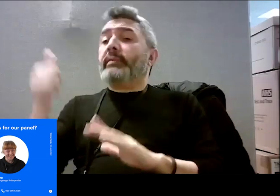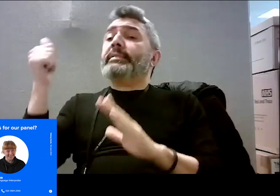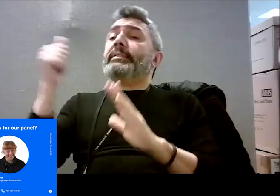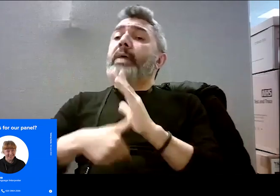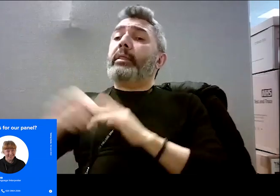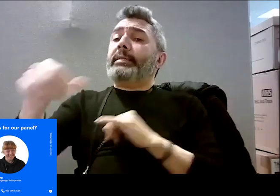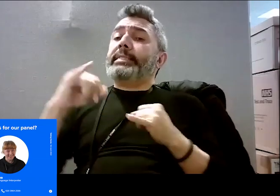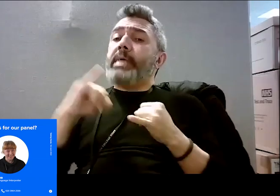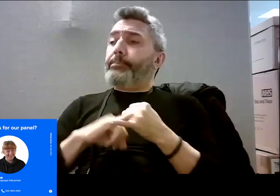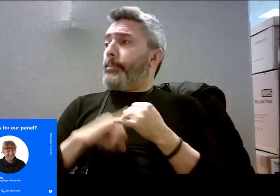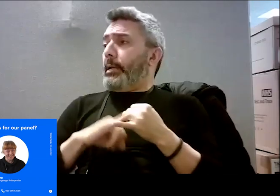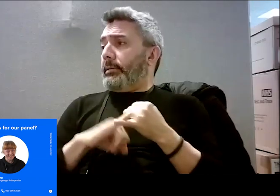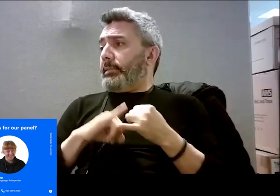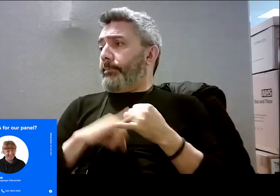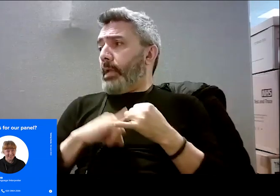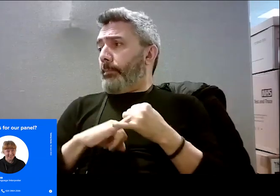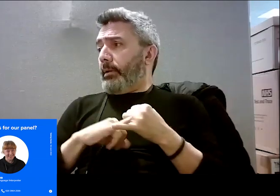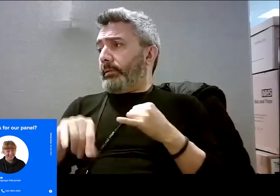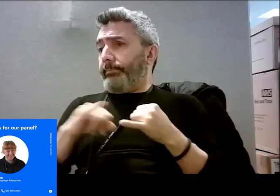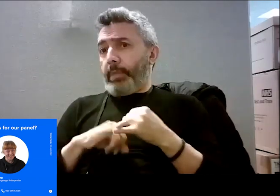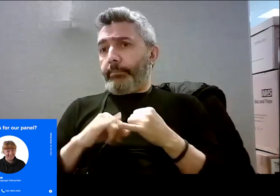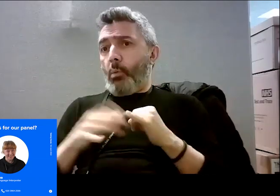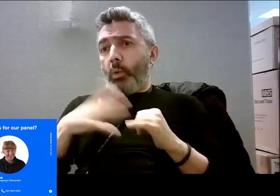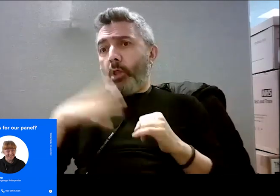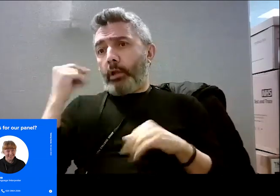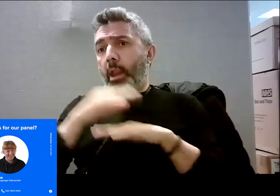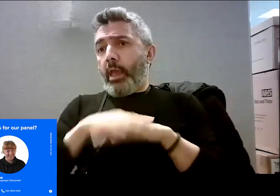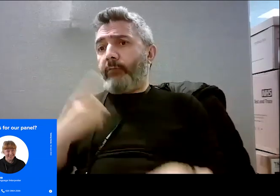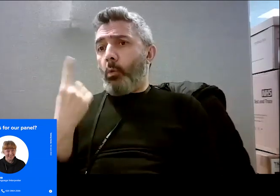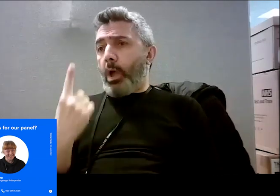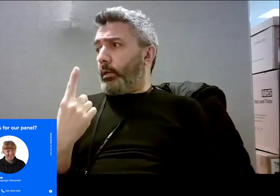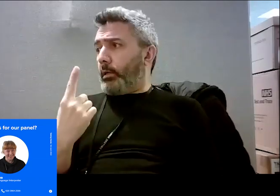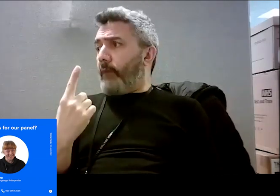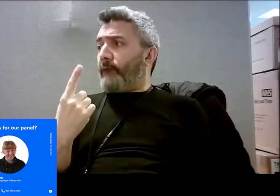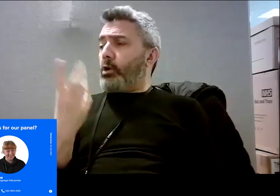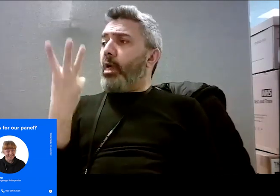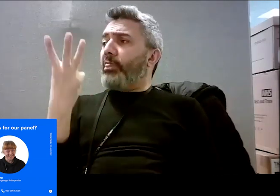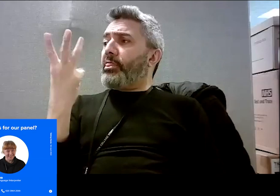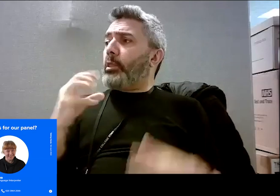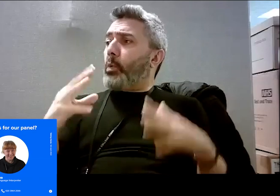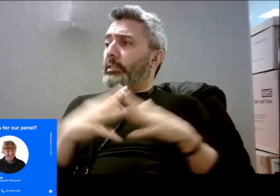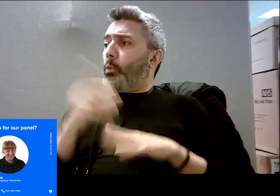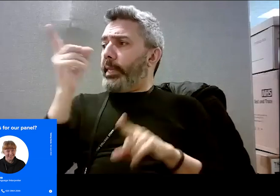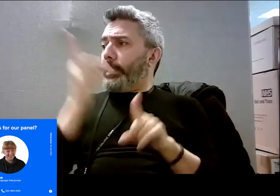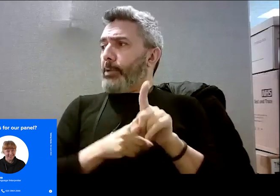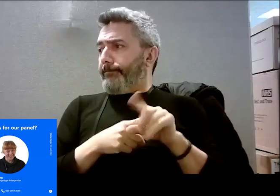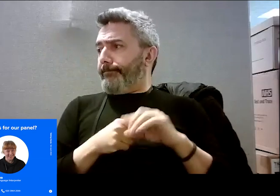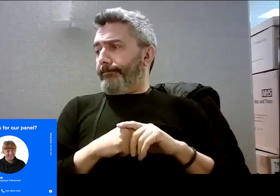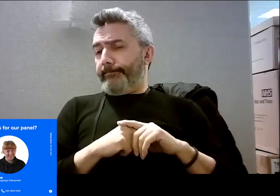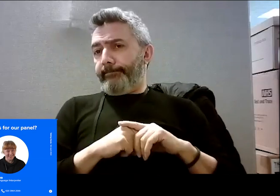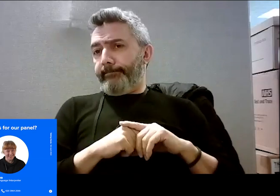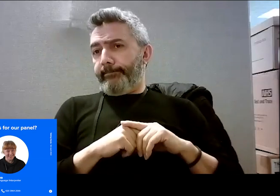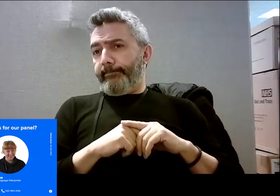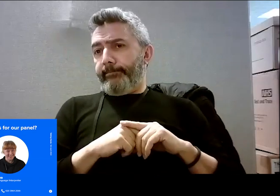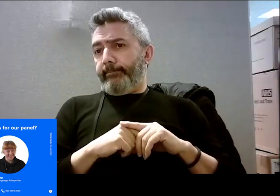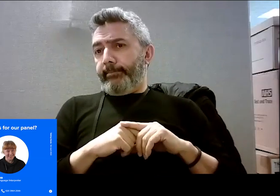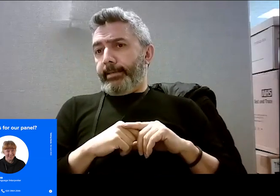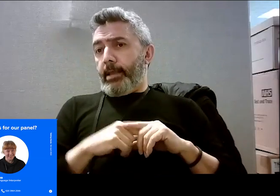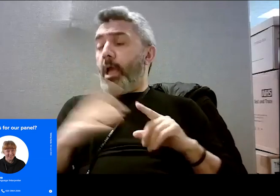anybody's interested. And then if anybody's local, they can come and do a level 1 course with us.